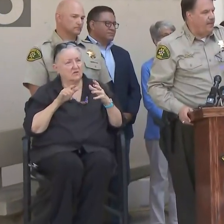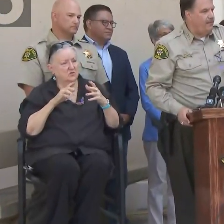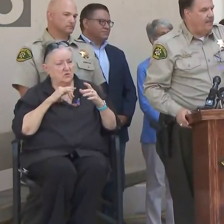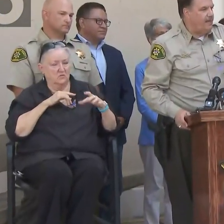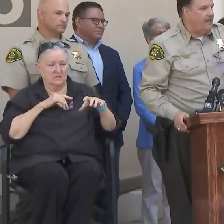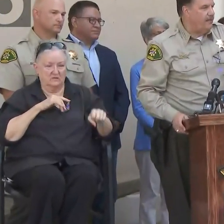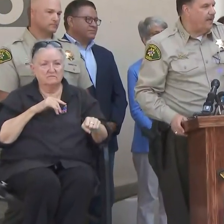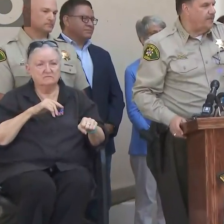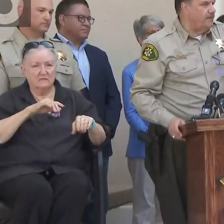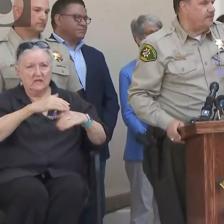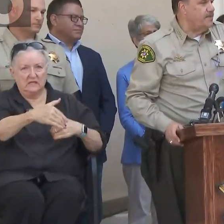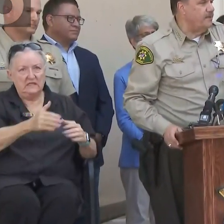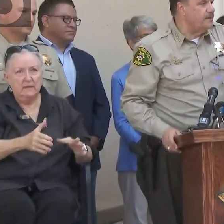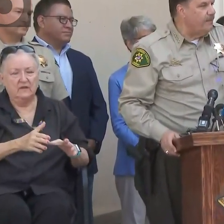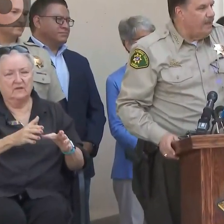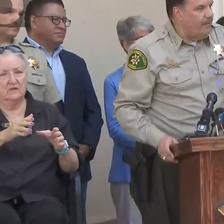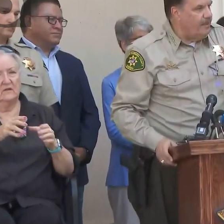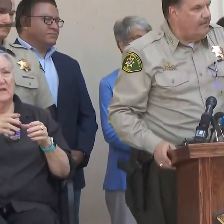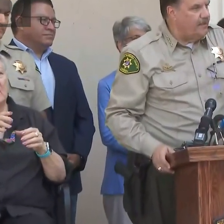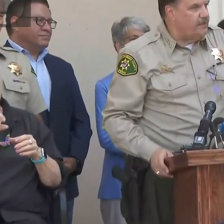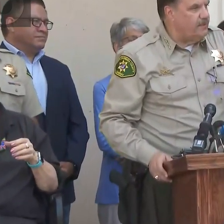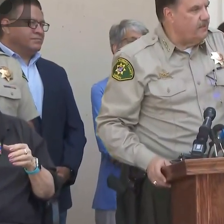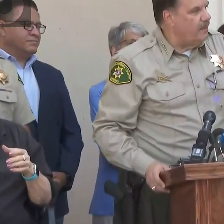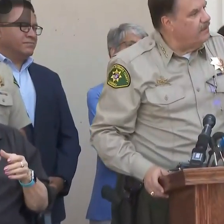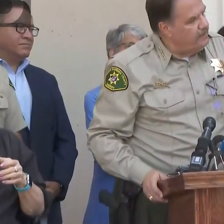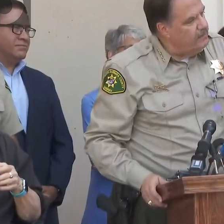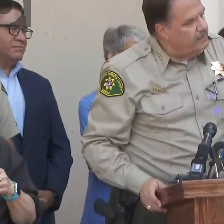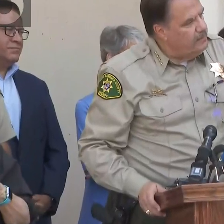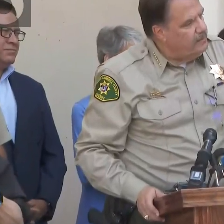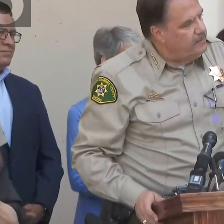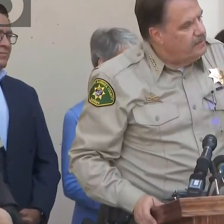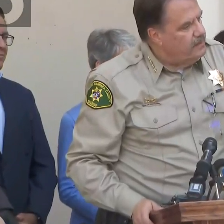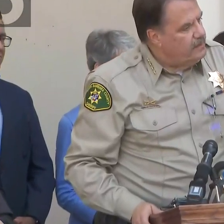fuel that may be in any other hazardous materials that may be in the vessel as well.